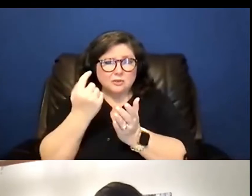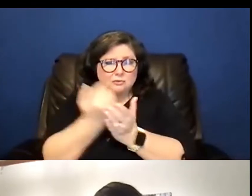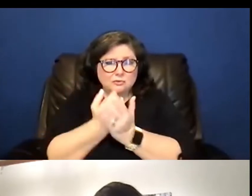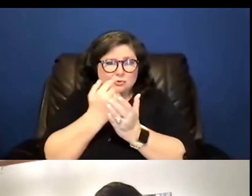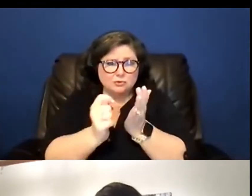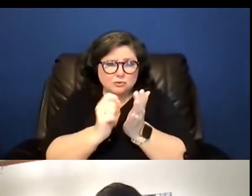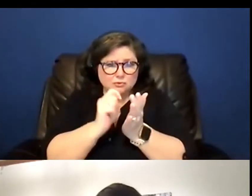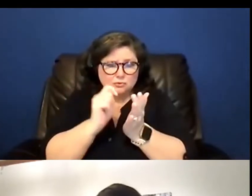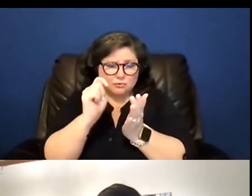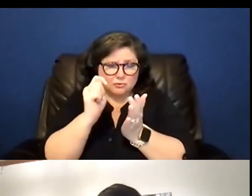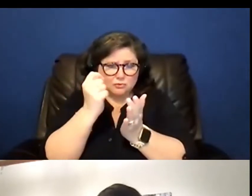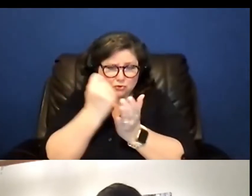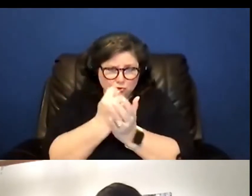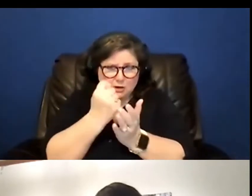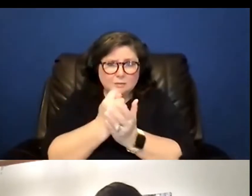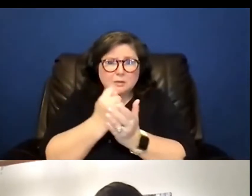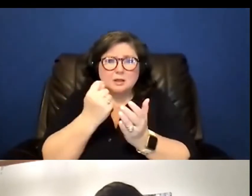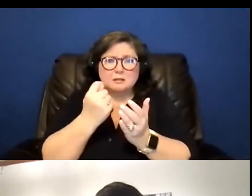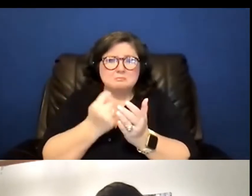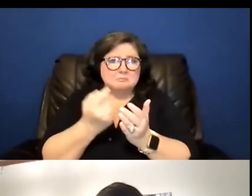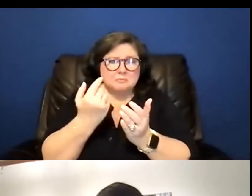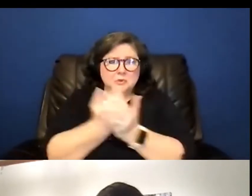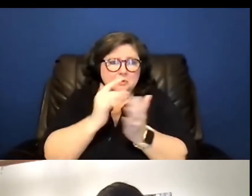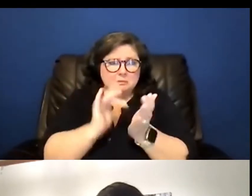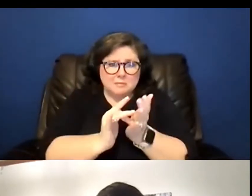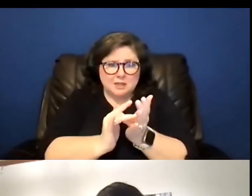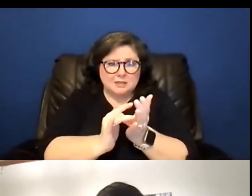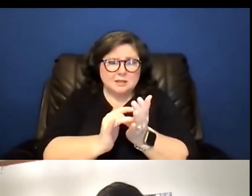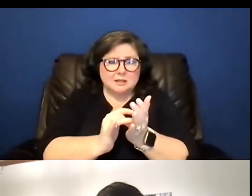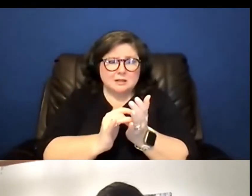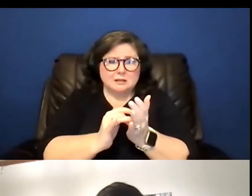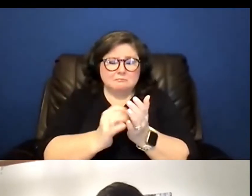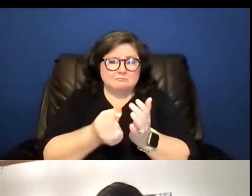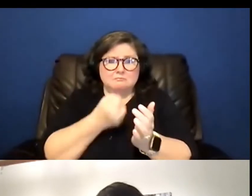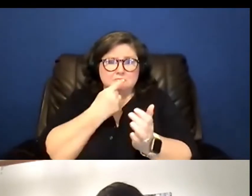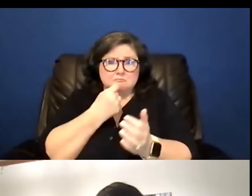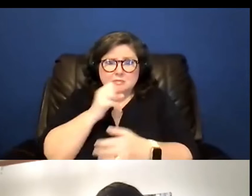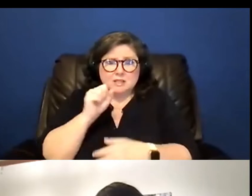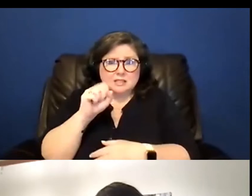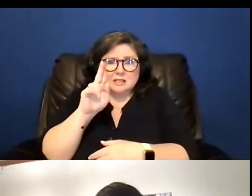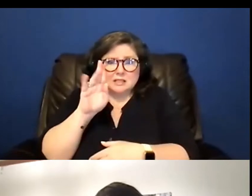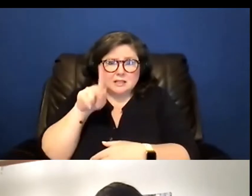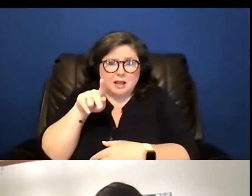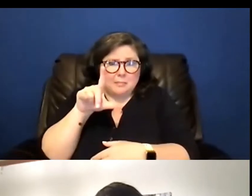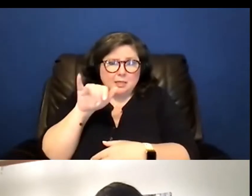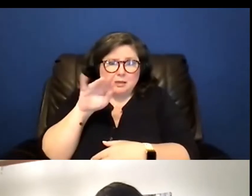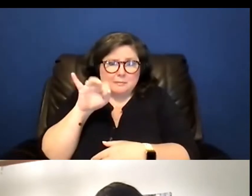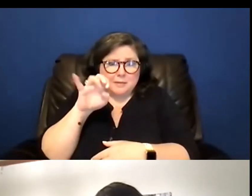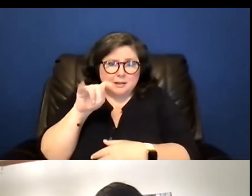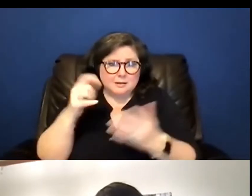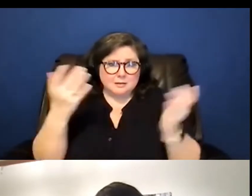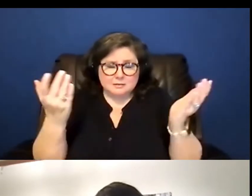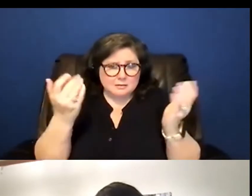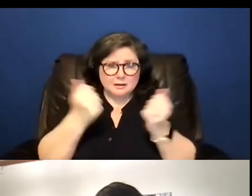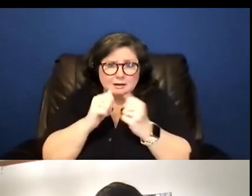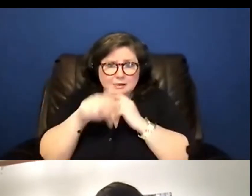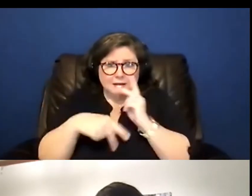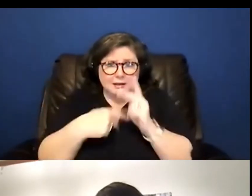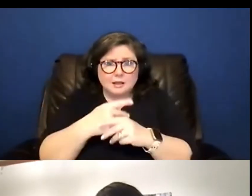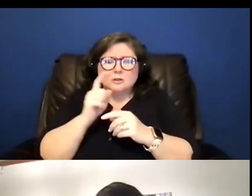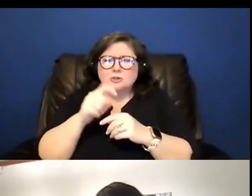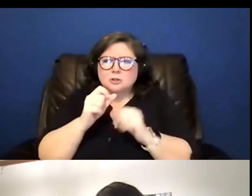for example, a new nutritional supplement, if you're studying it, they should undergo the same type of phases, and